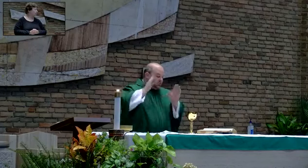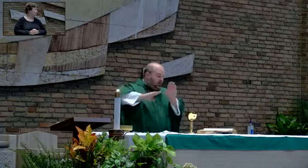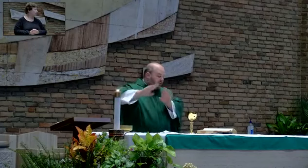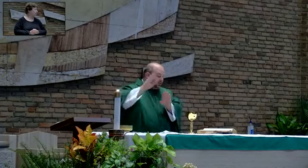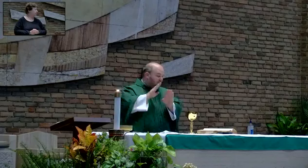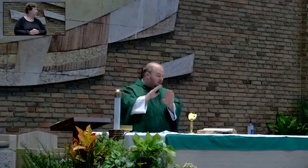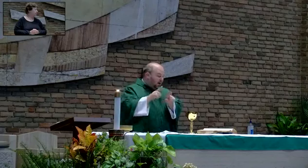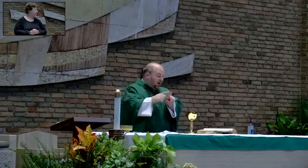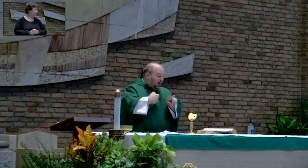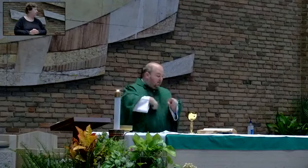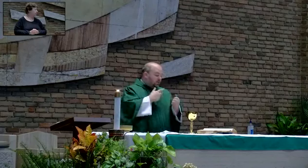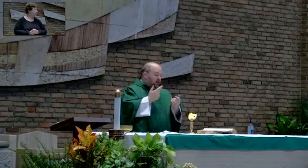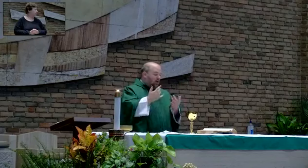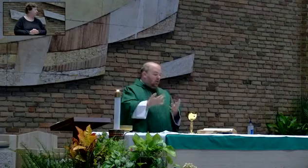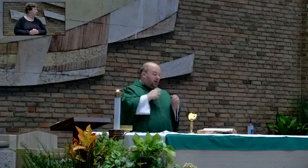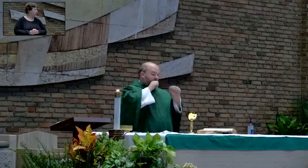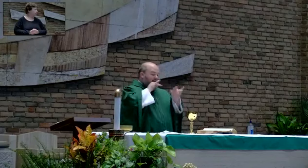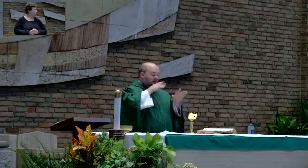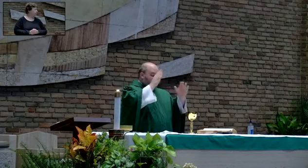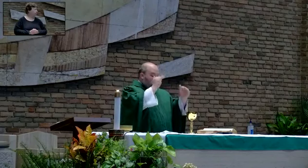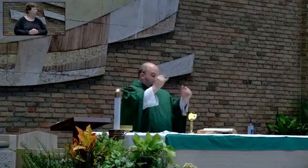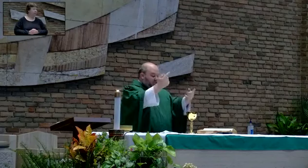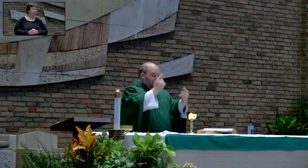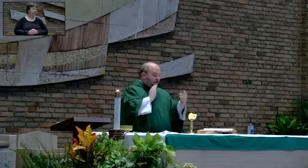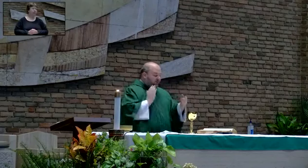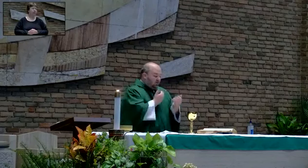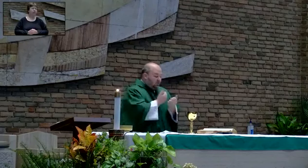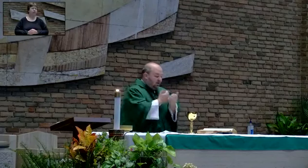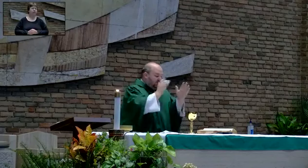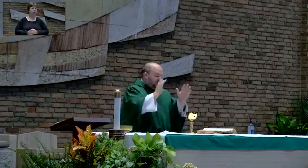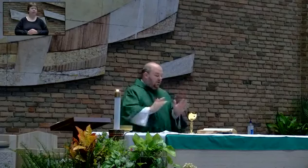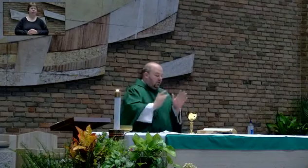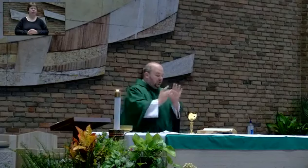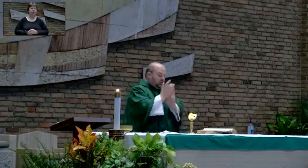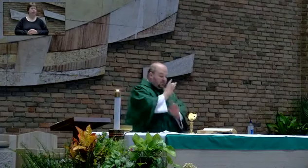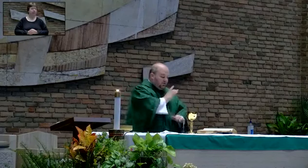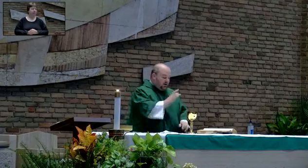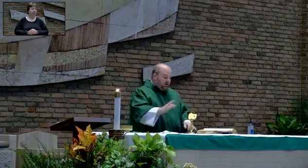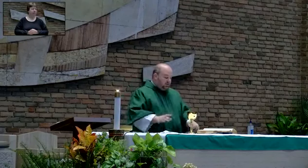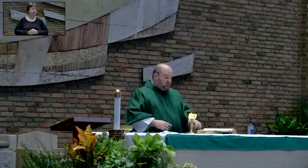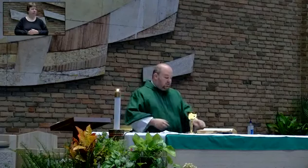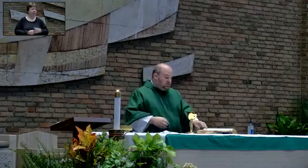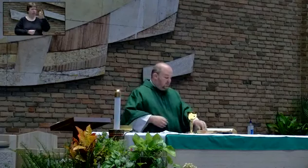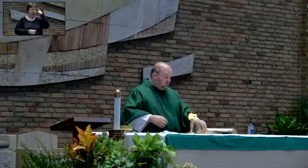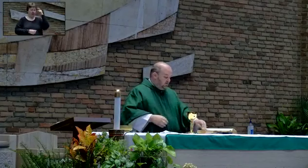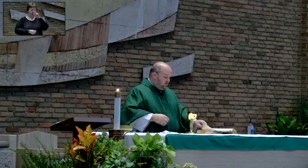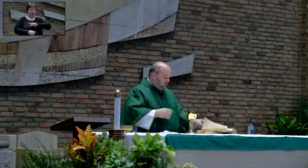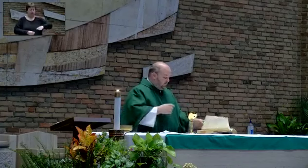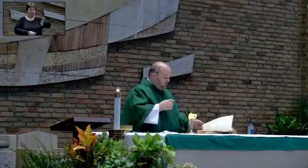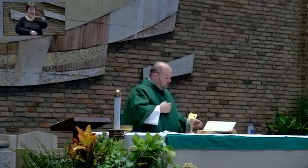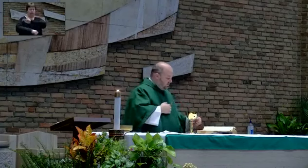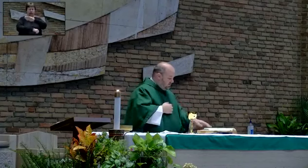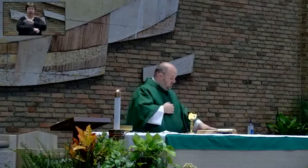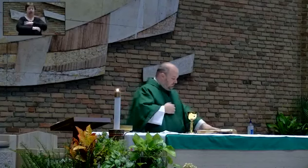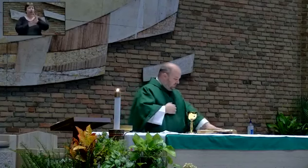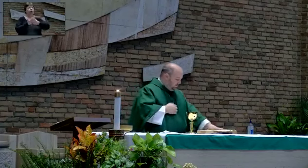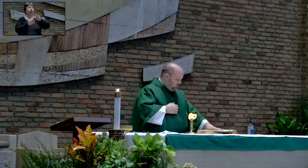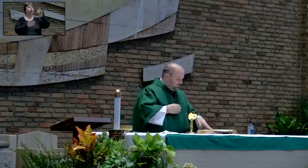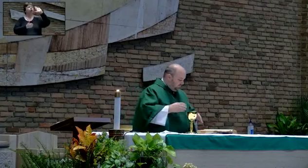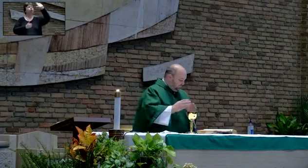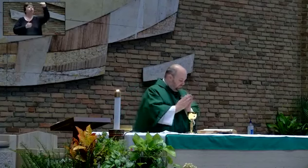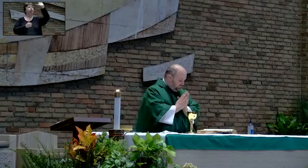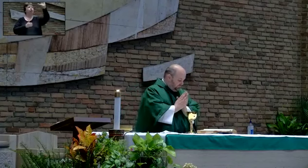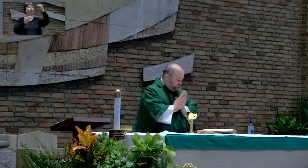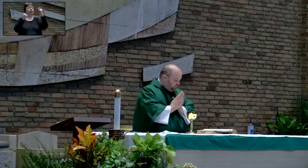all distress, as we await the blessed hope and the coming of our Savior, Jesus Christ. For the kingdom, the power,